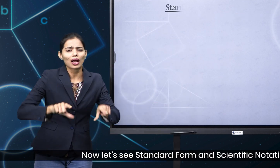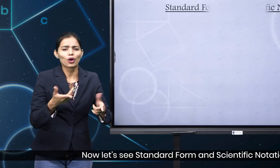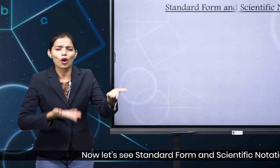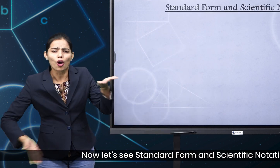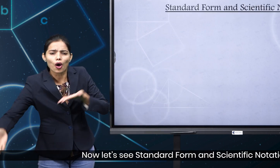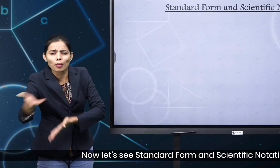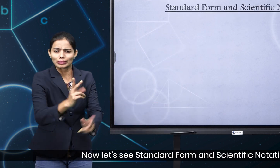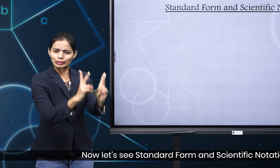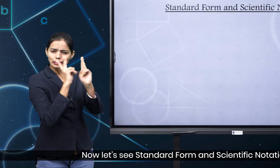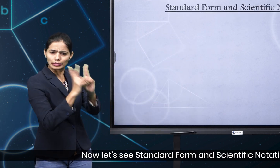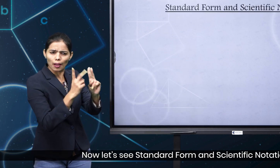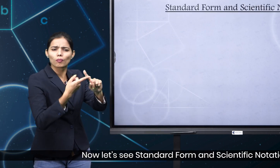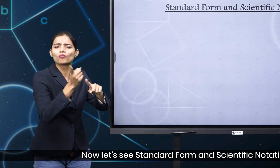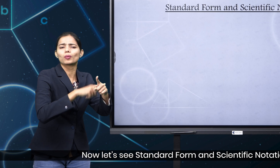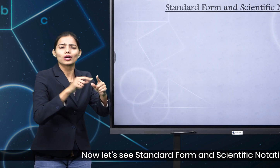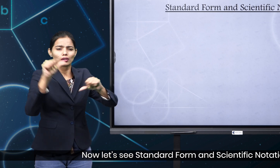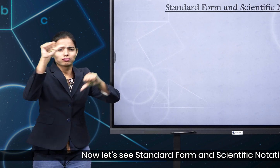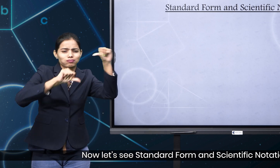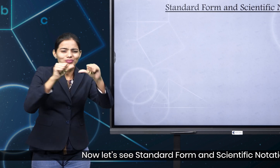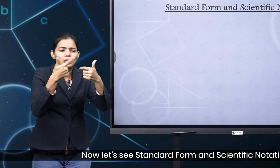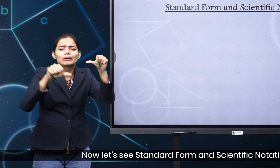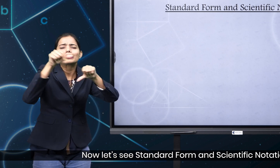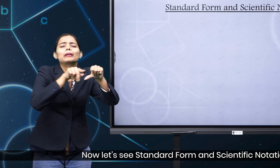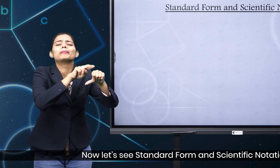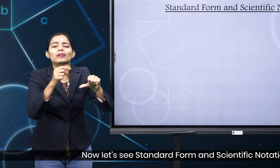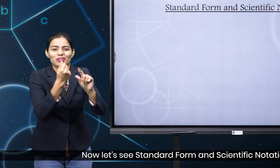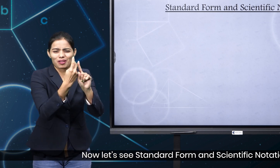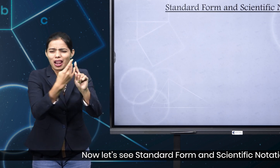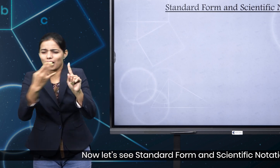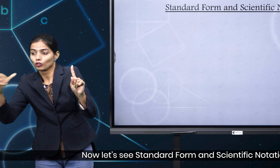Now, let's see standard form and scientific notation.